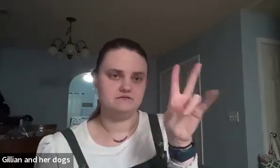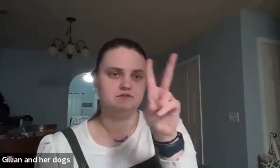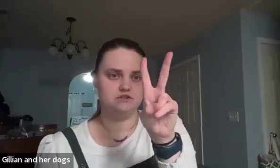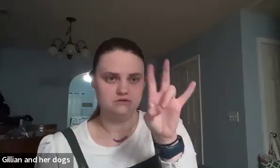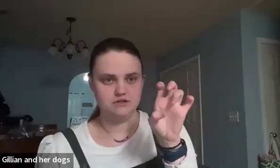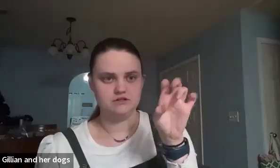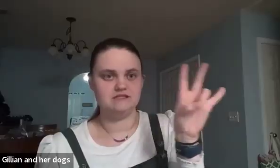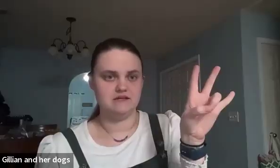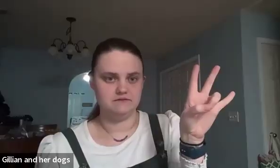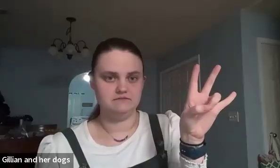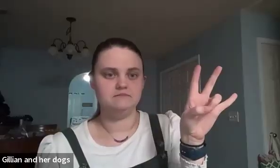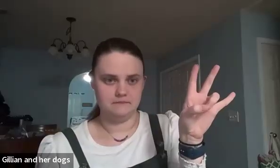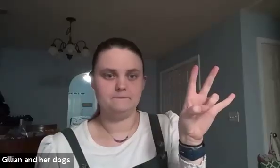207. 207.